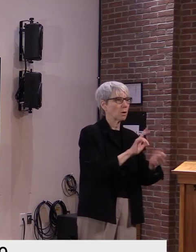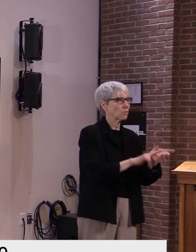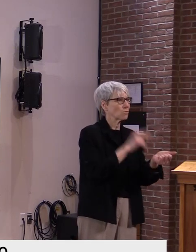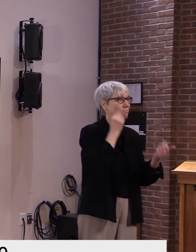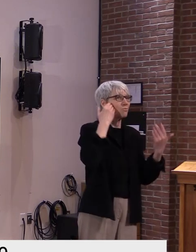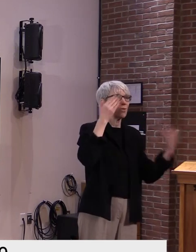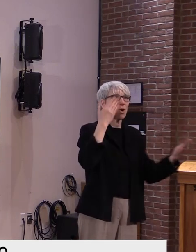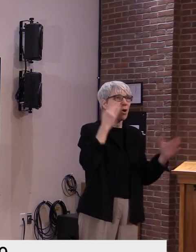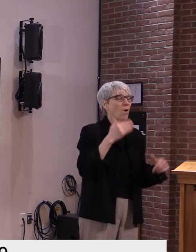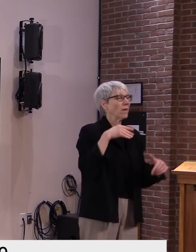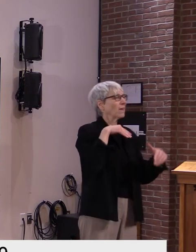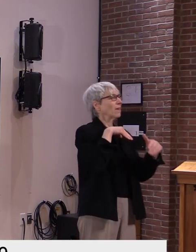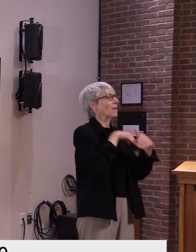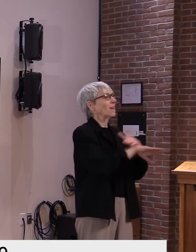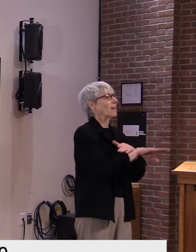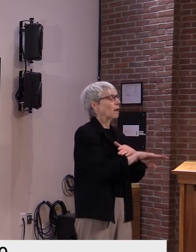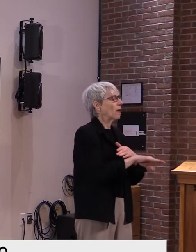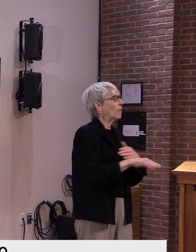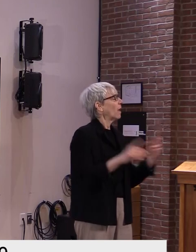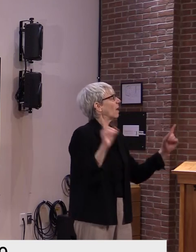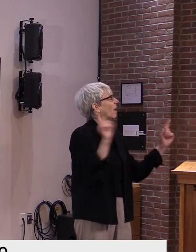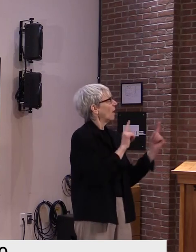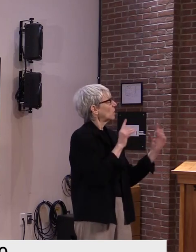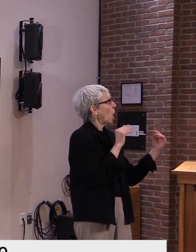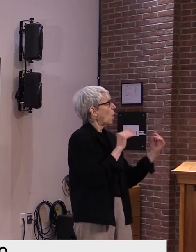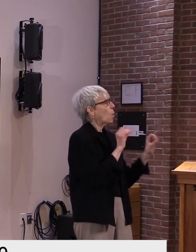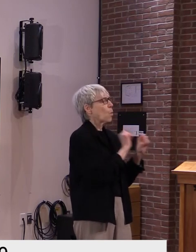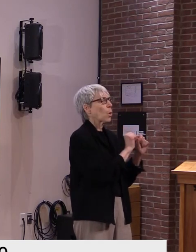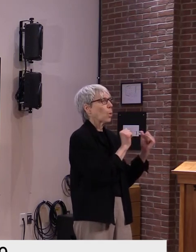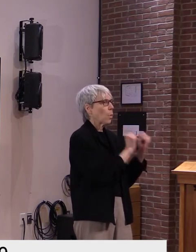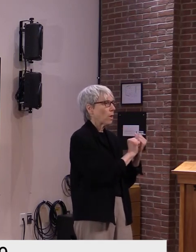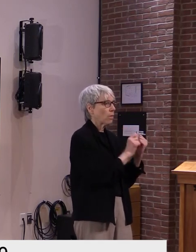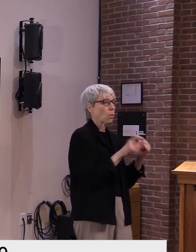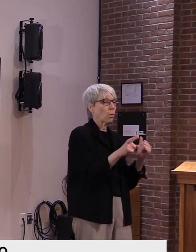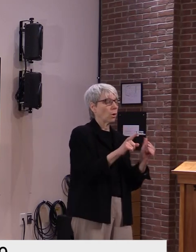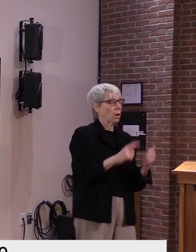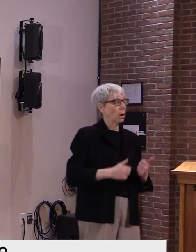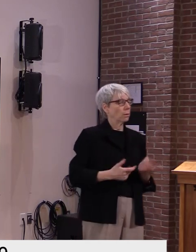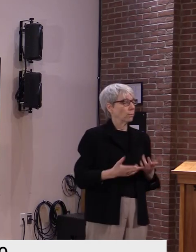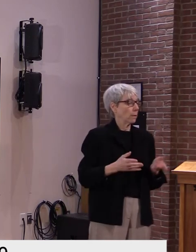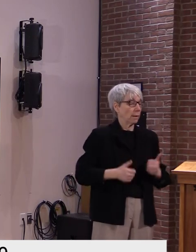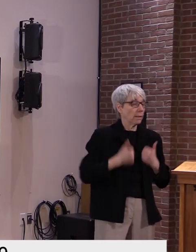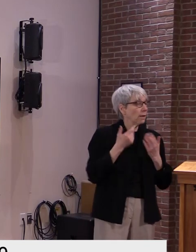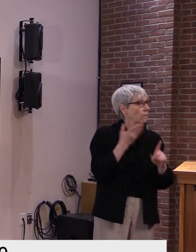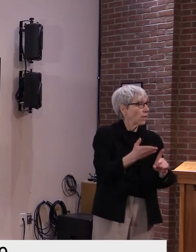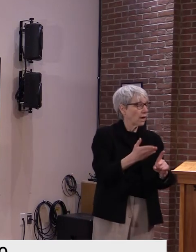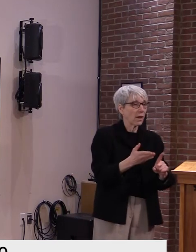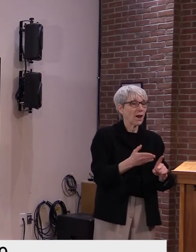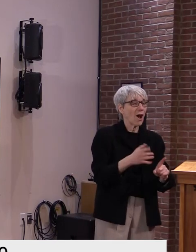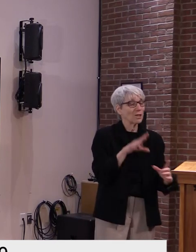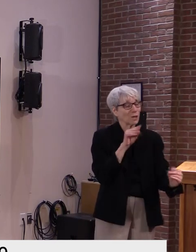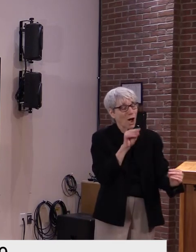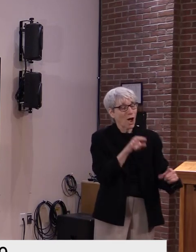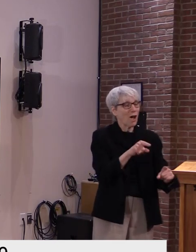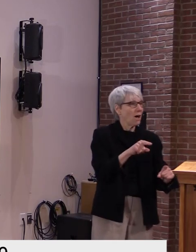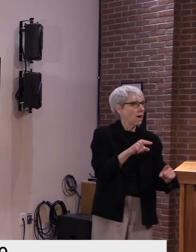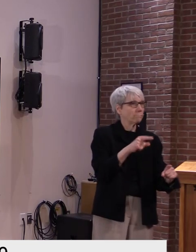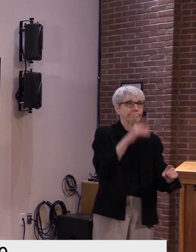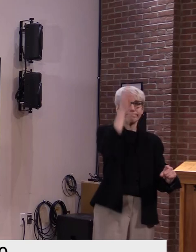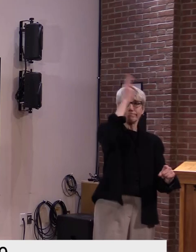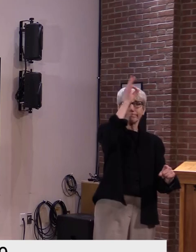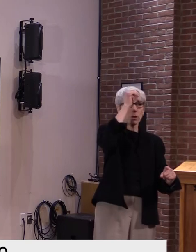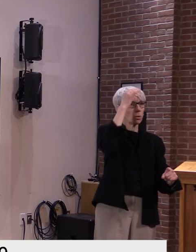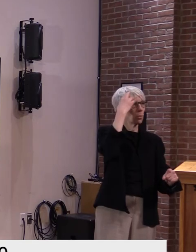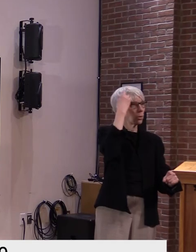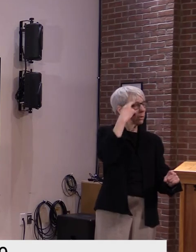other staff or even the residents not having symptoms but having virus when you don't know it. That's why we do these